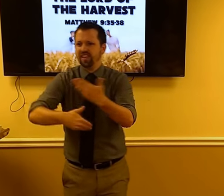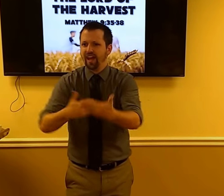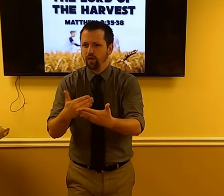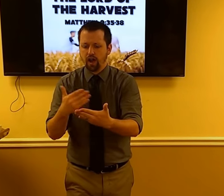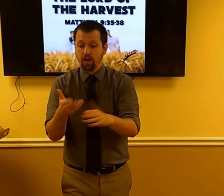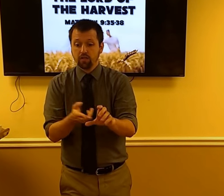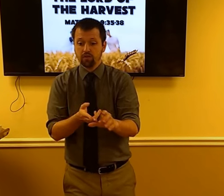that.